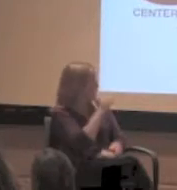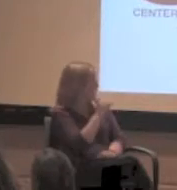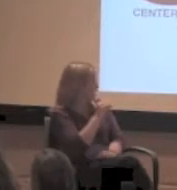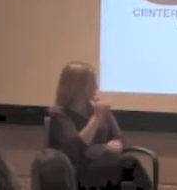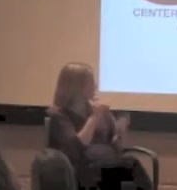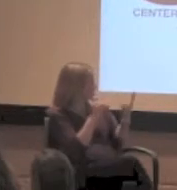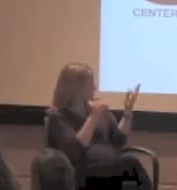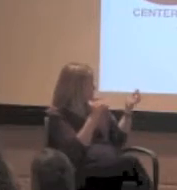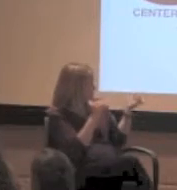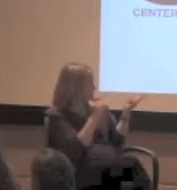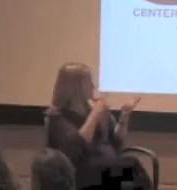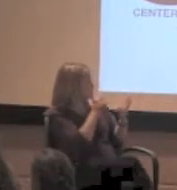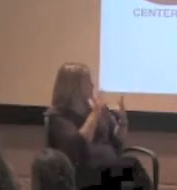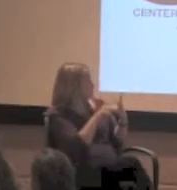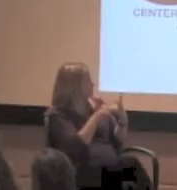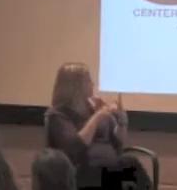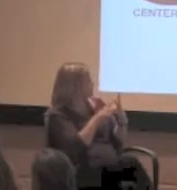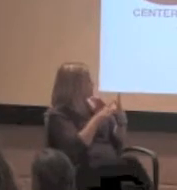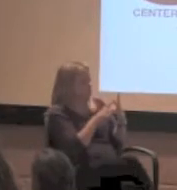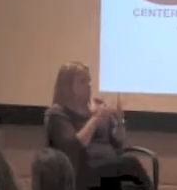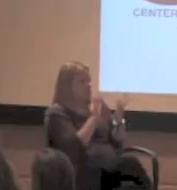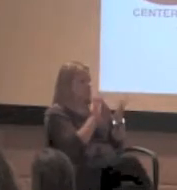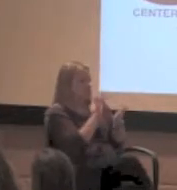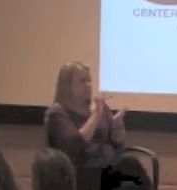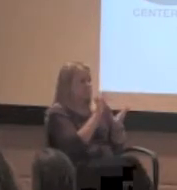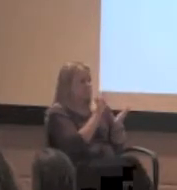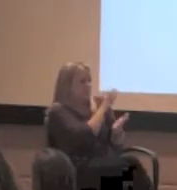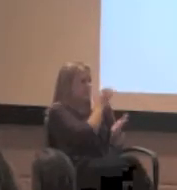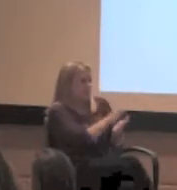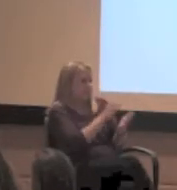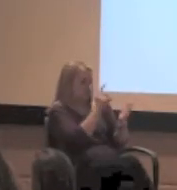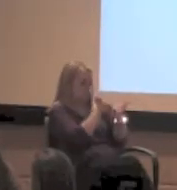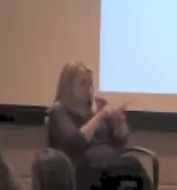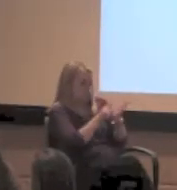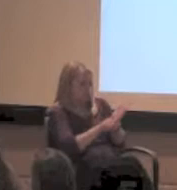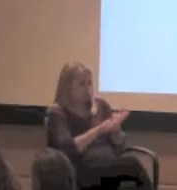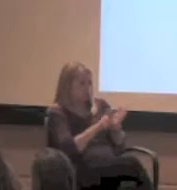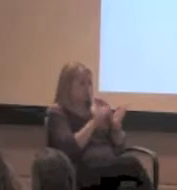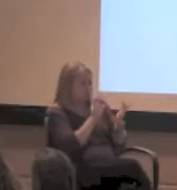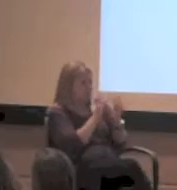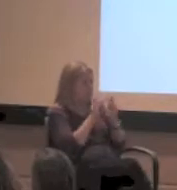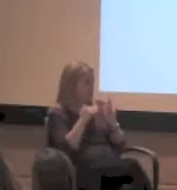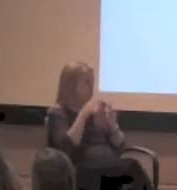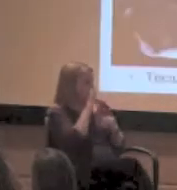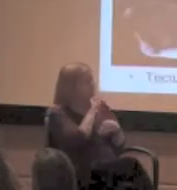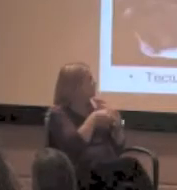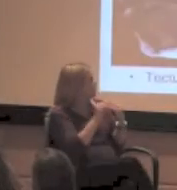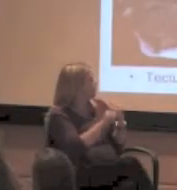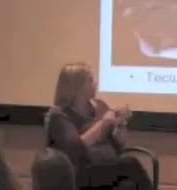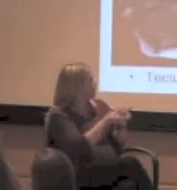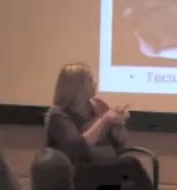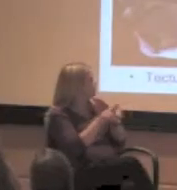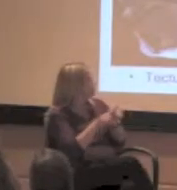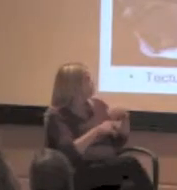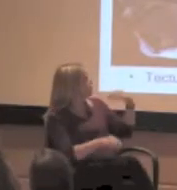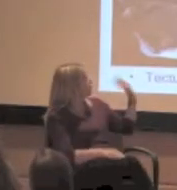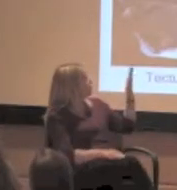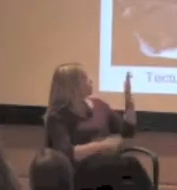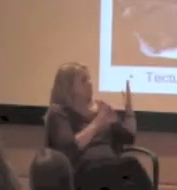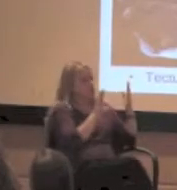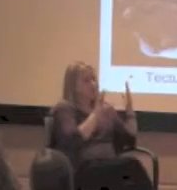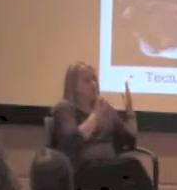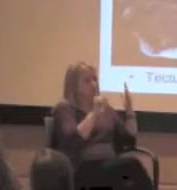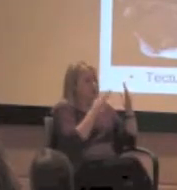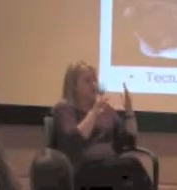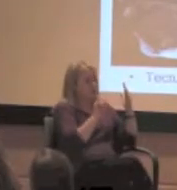versa, and then the Hydrocephalus Clinical Research Network, which I'll talk about. So first of all, we'll just talk about Chiari